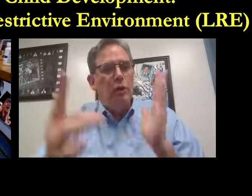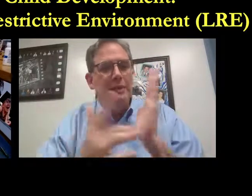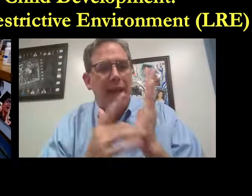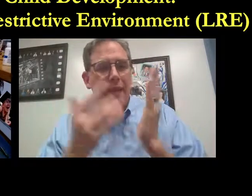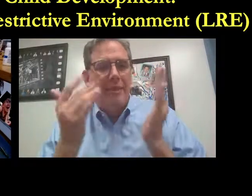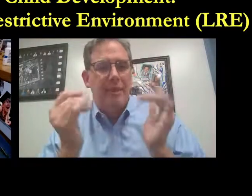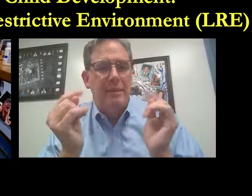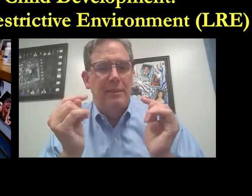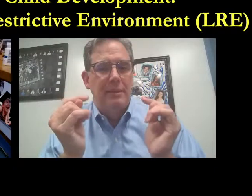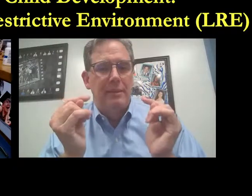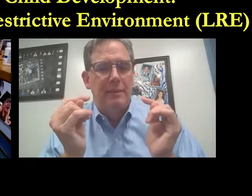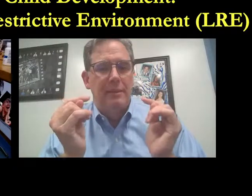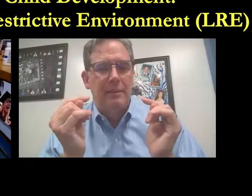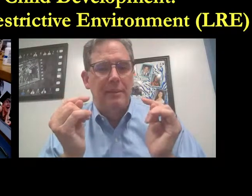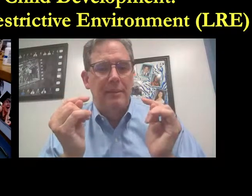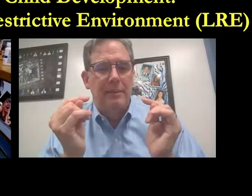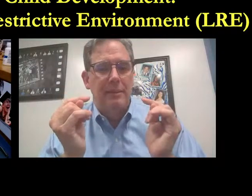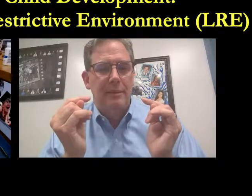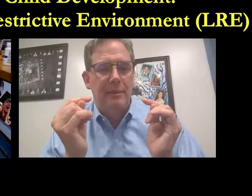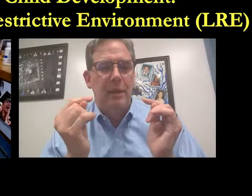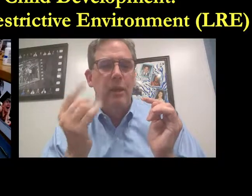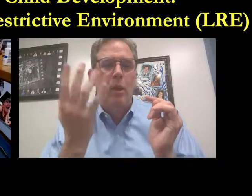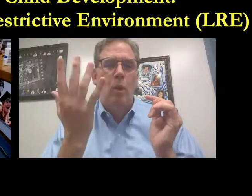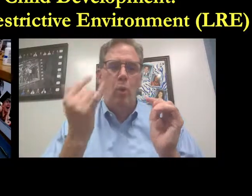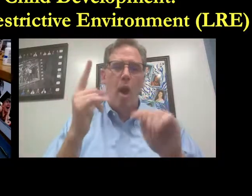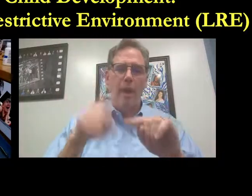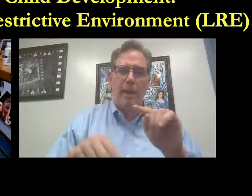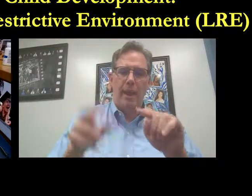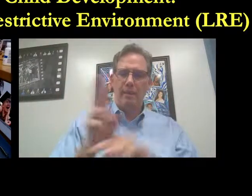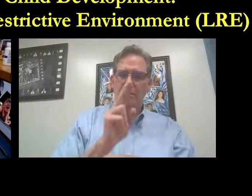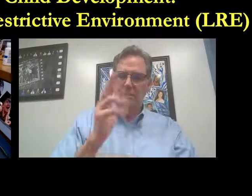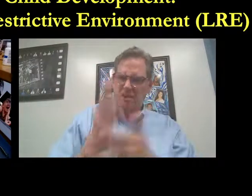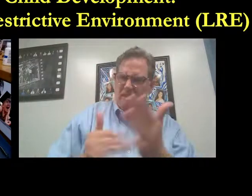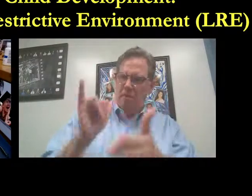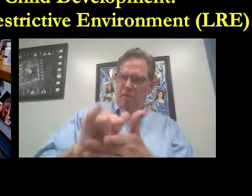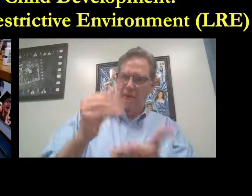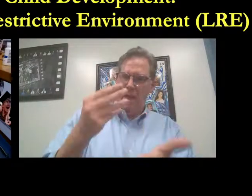of other technology. That's it.